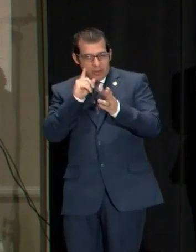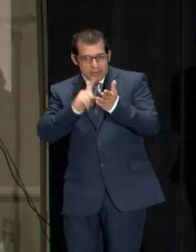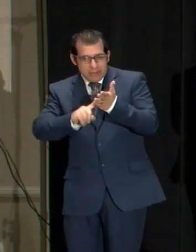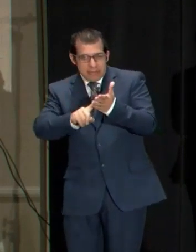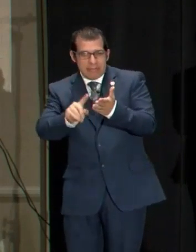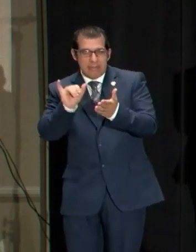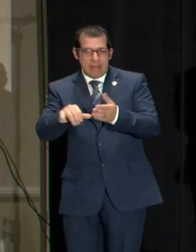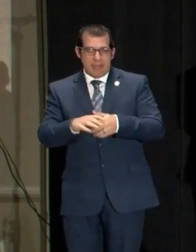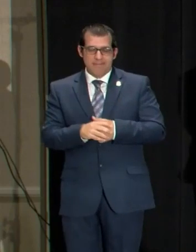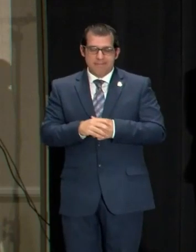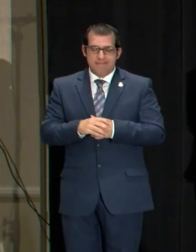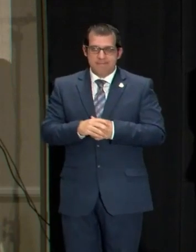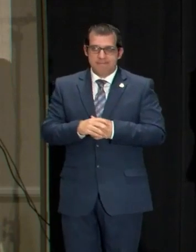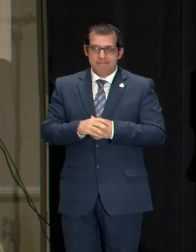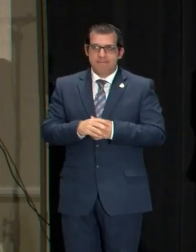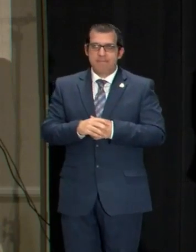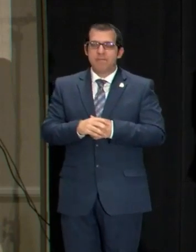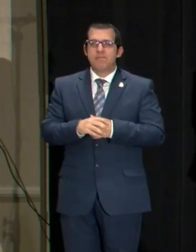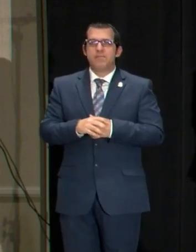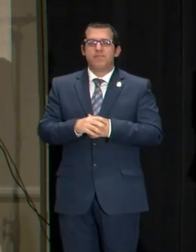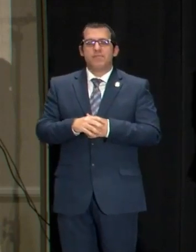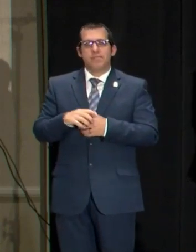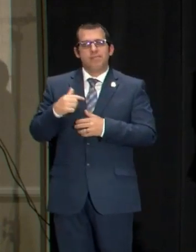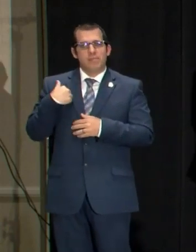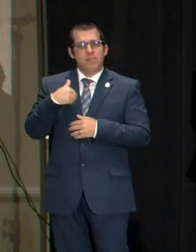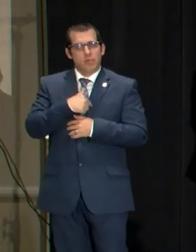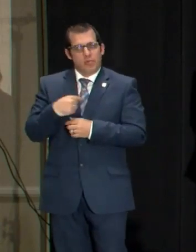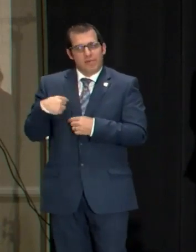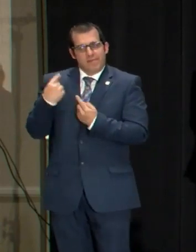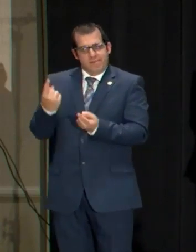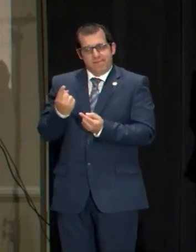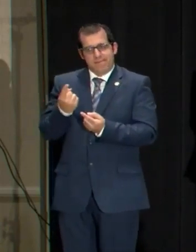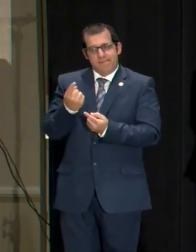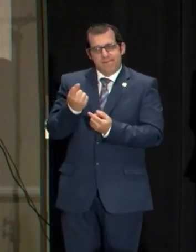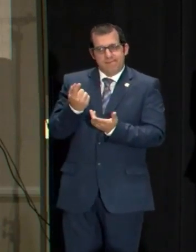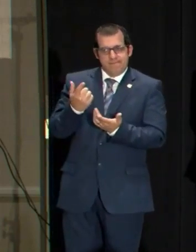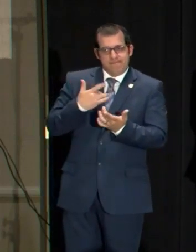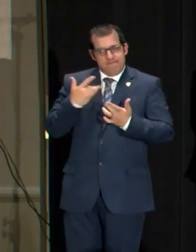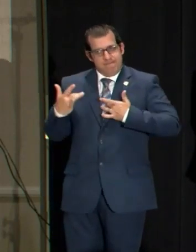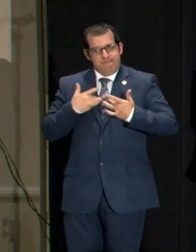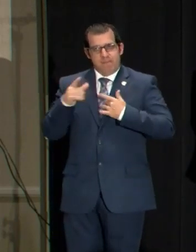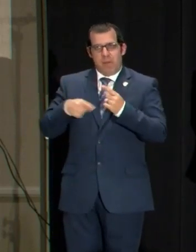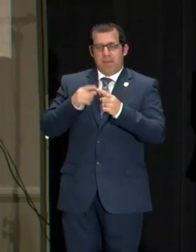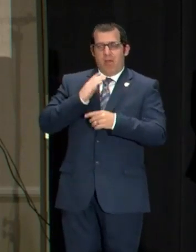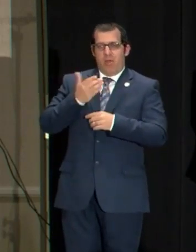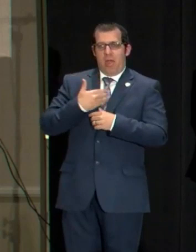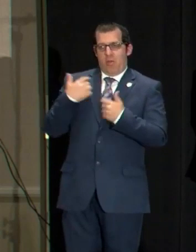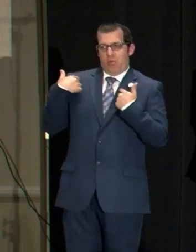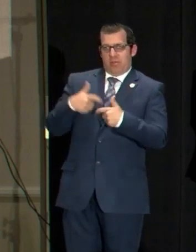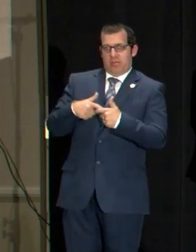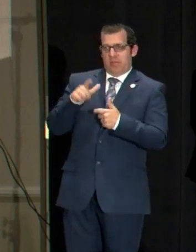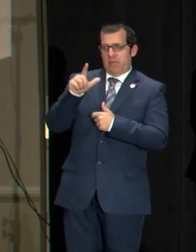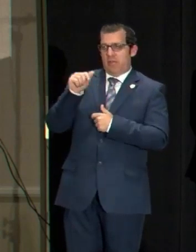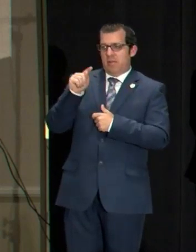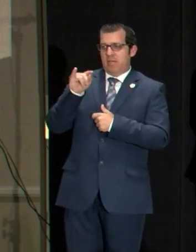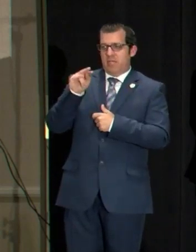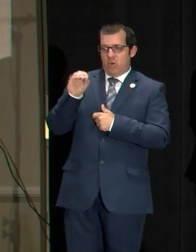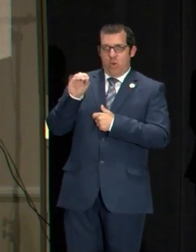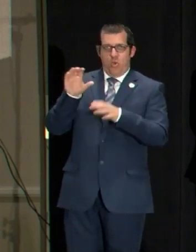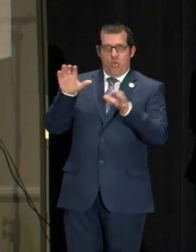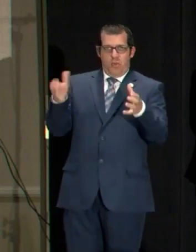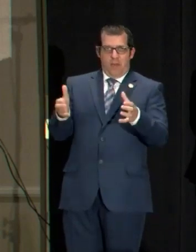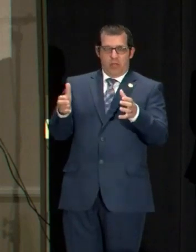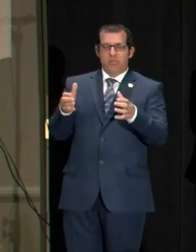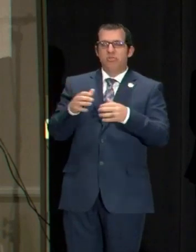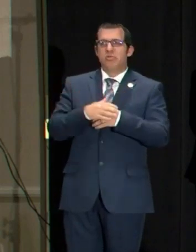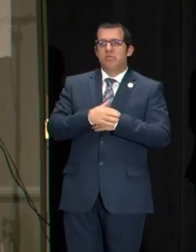that. We've been particularly concerned about our Latino population. Overall,